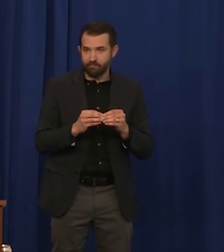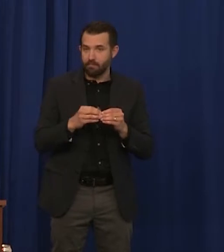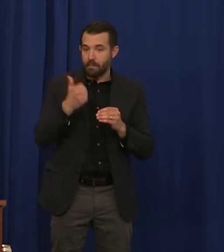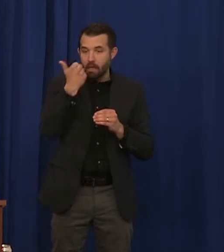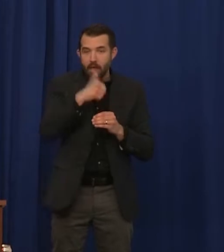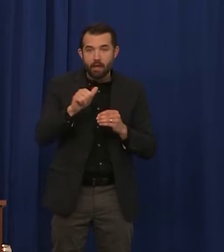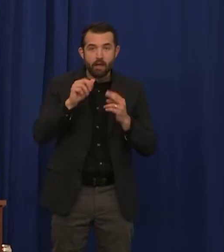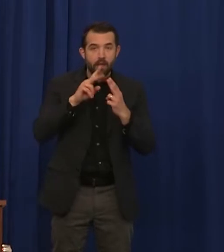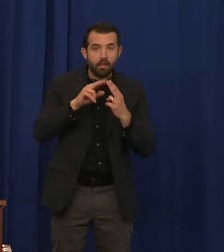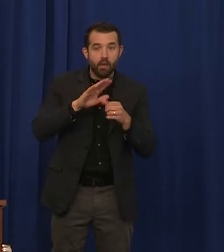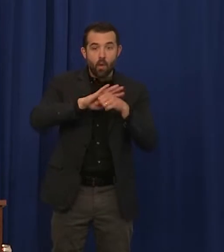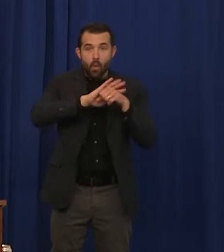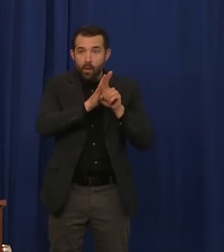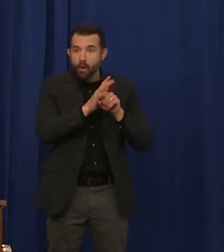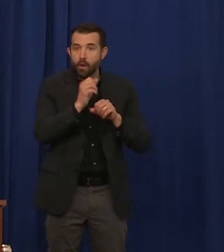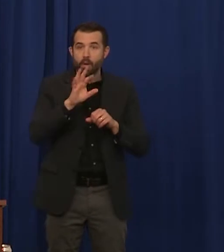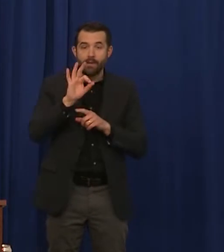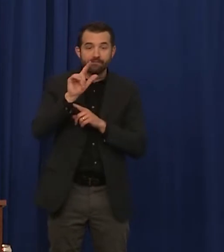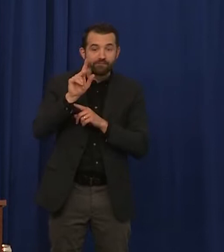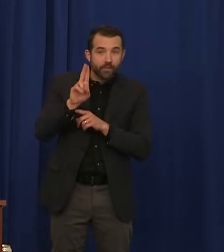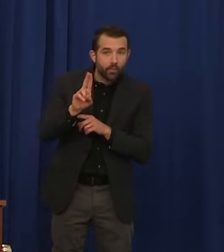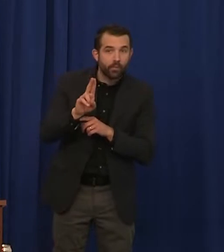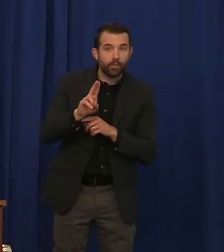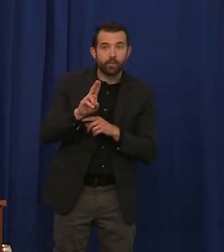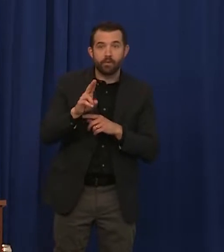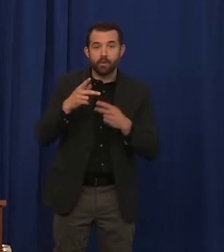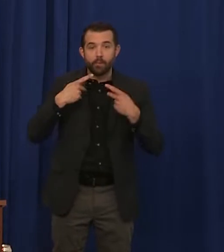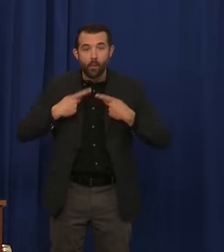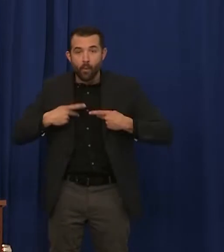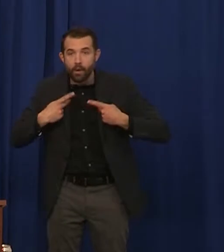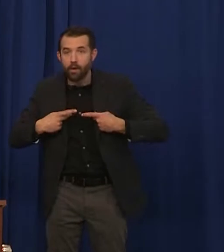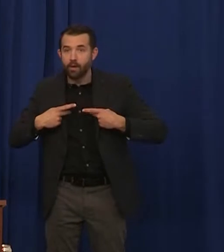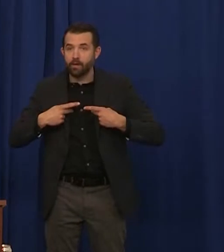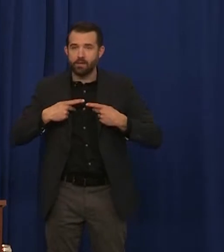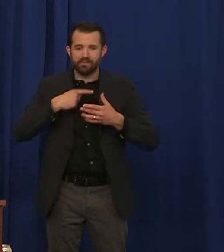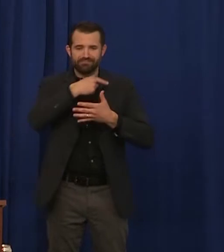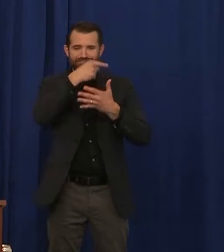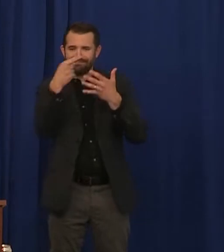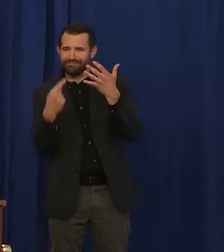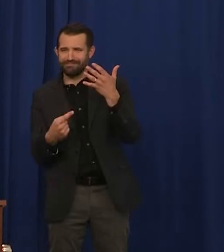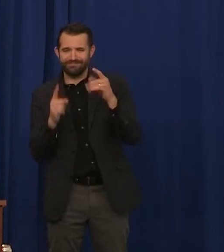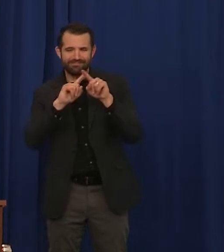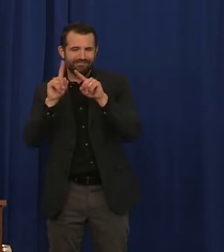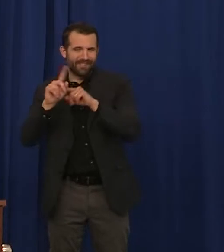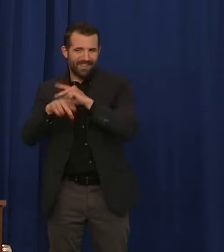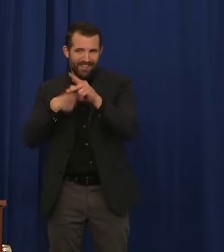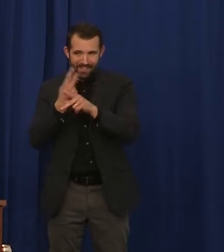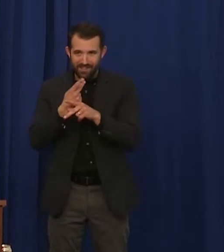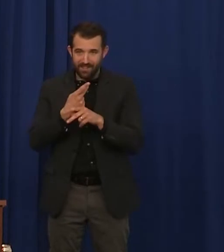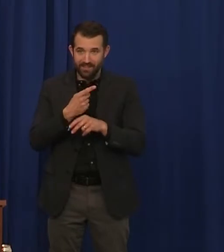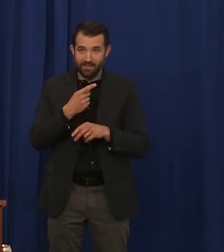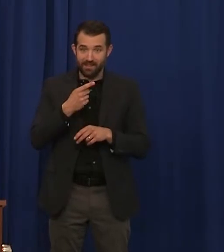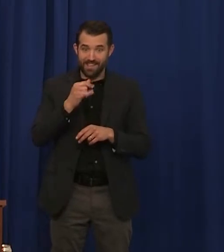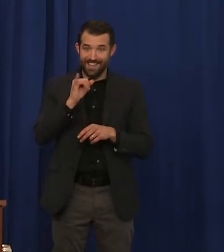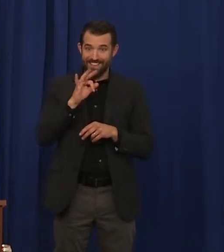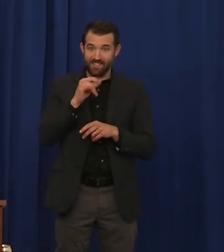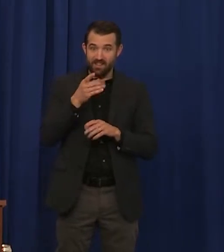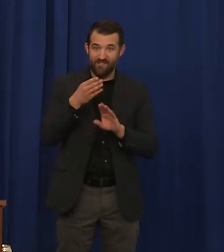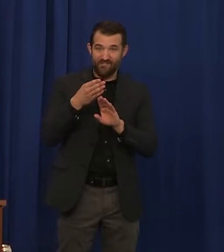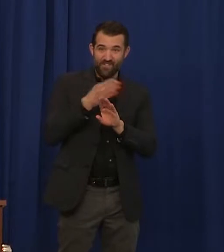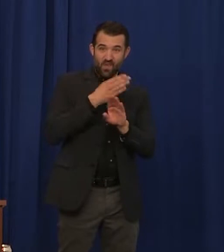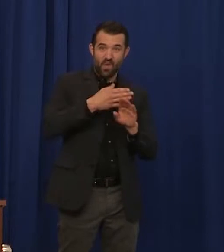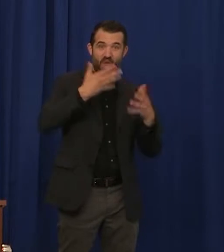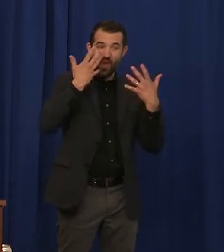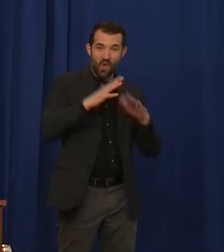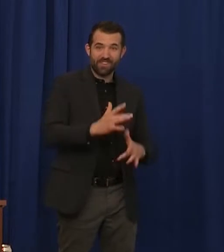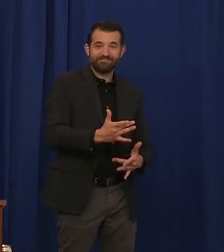it's COVID-19, the flu, pneumonia, any type of illness, the less healthy that you come into it, the